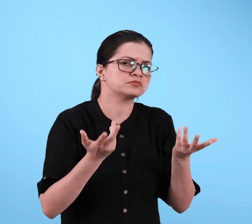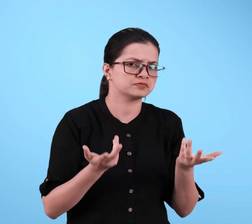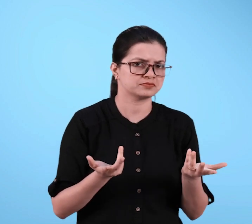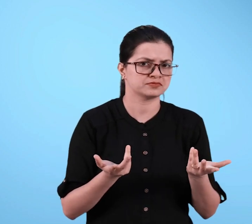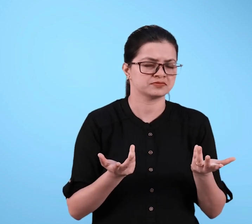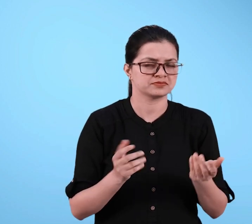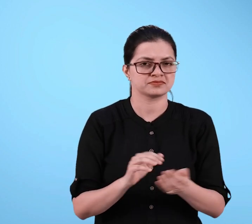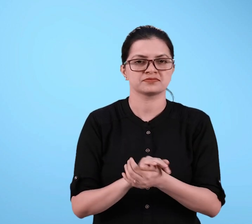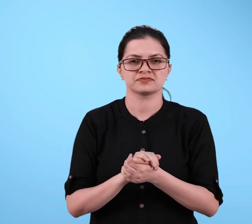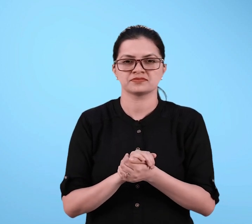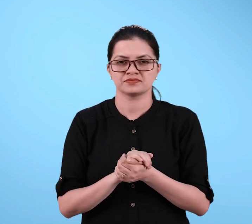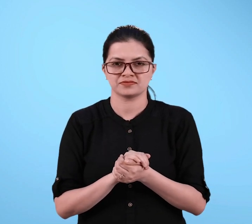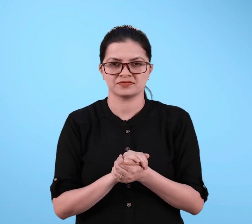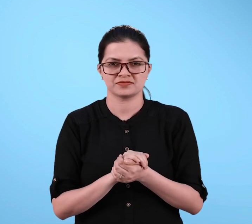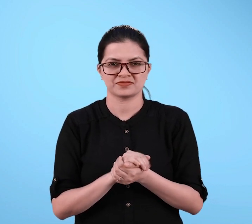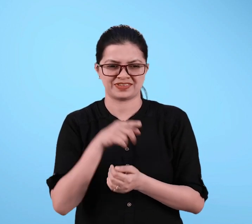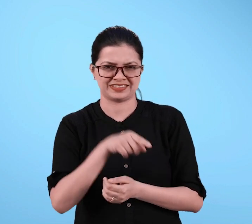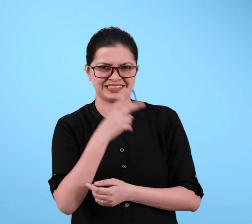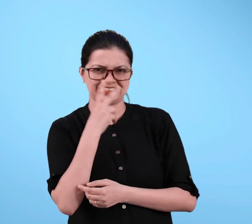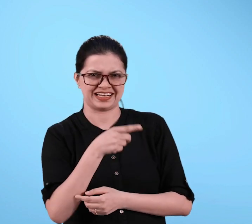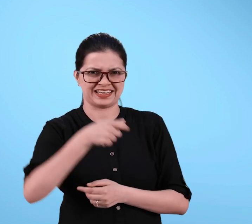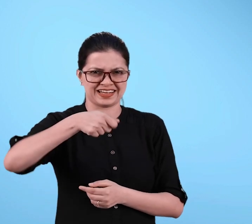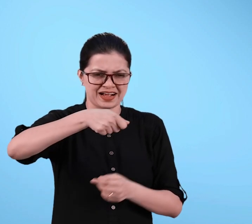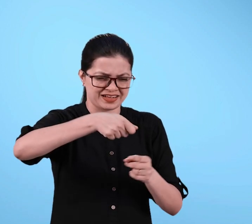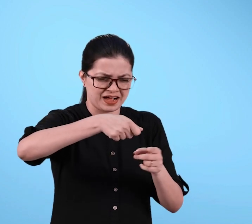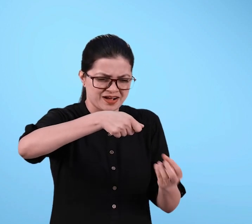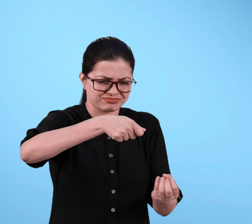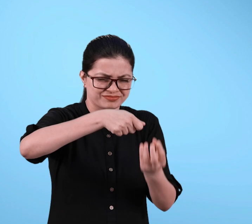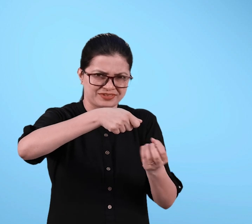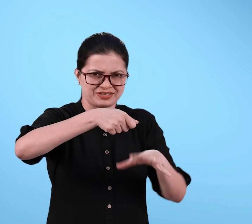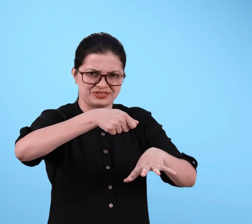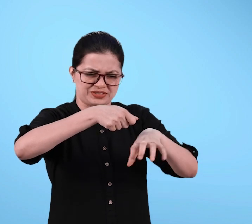What type of odor is given off? What type of odor is given off?